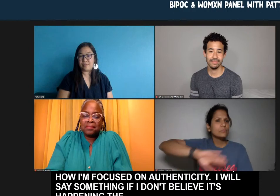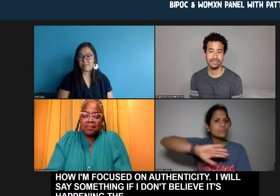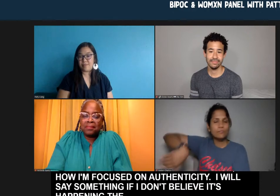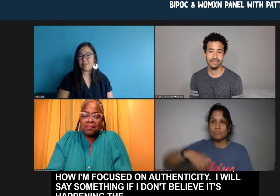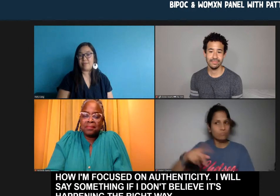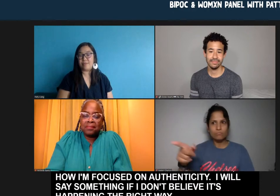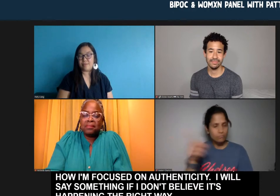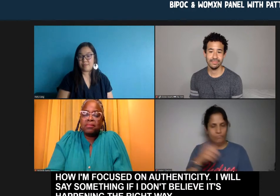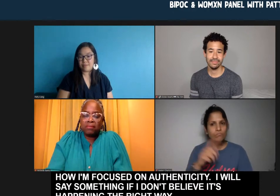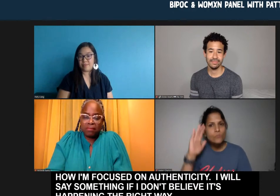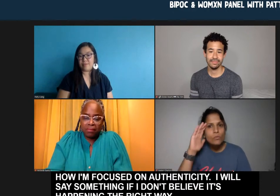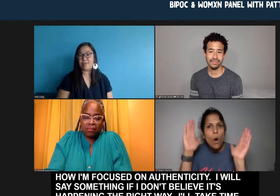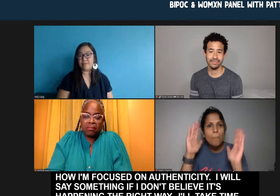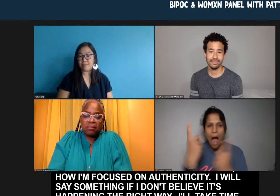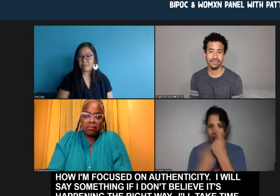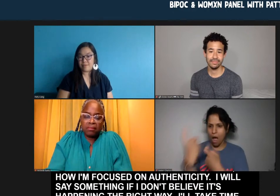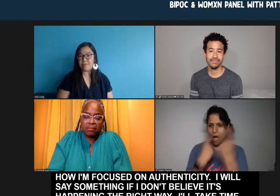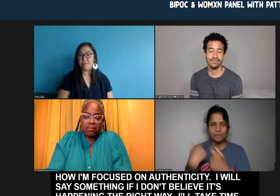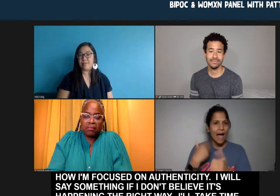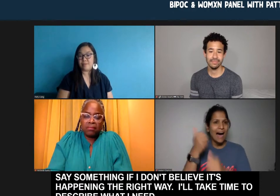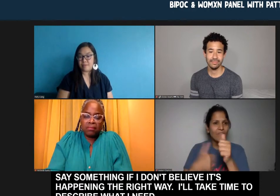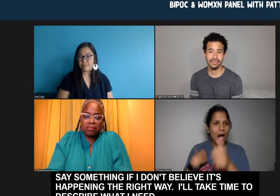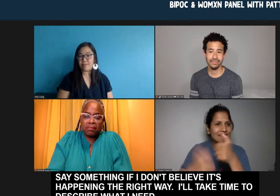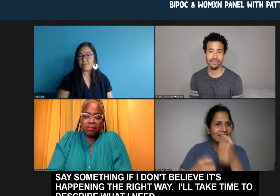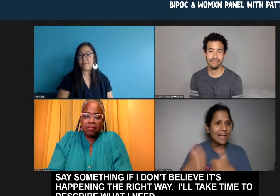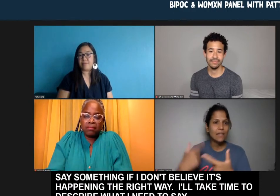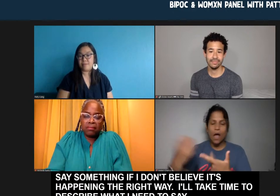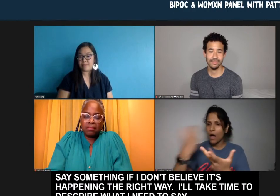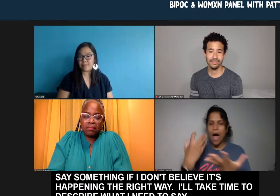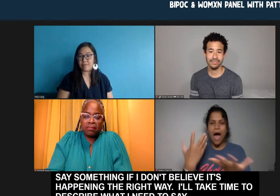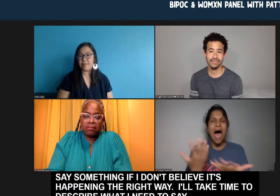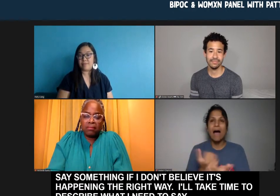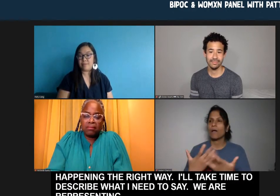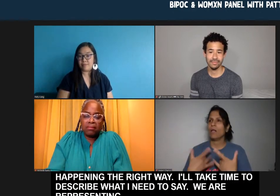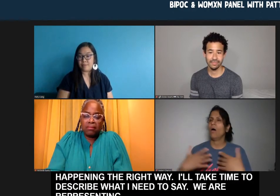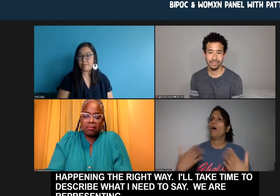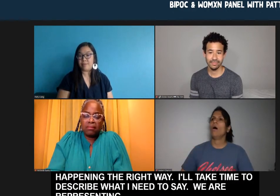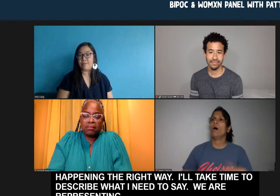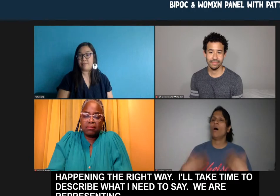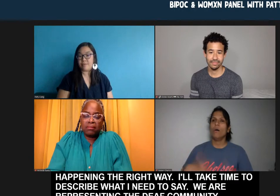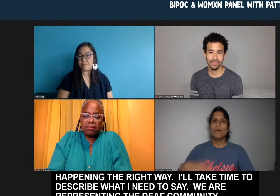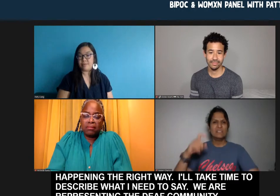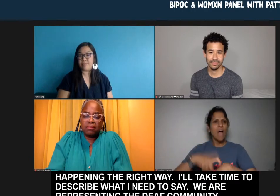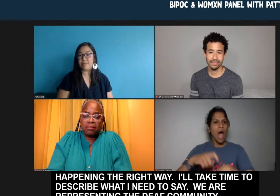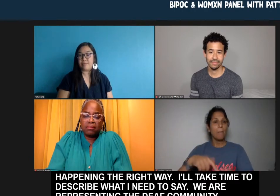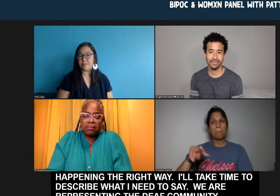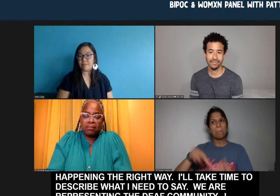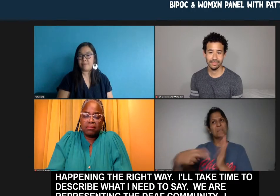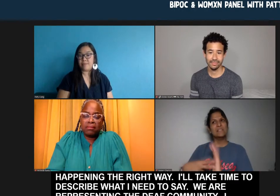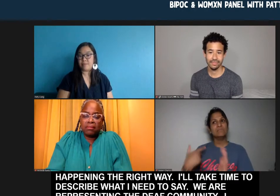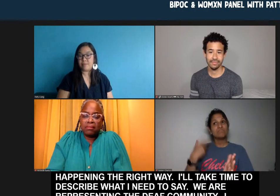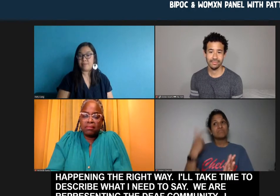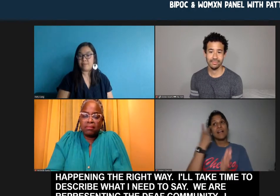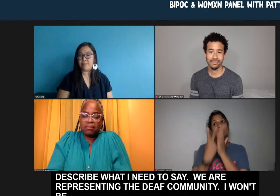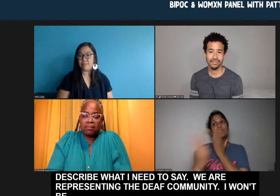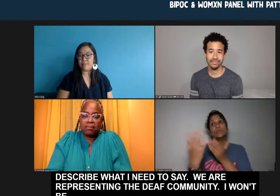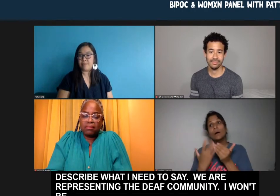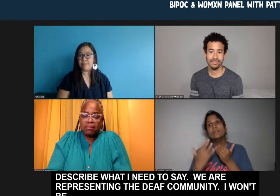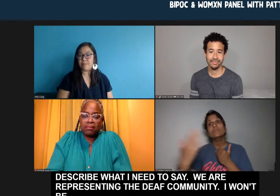to say, because we are representing the deaf community and I will not be ignored, you know. And it's really interesting